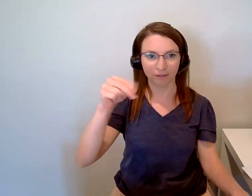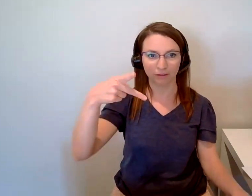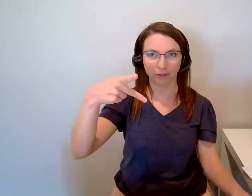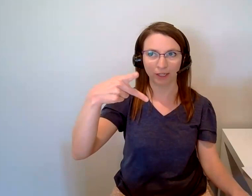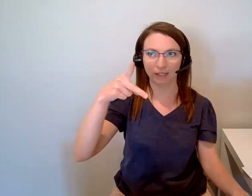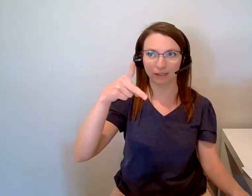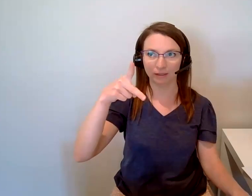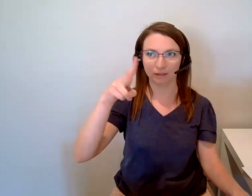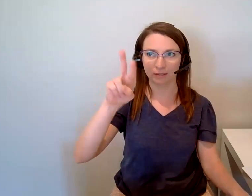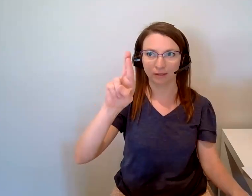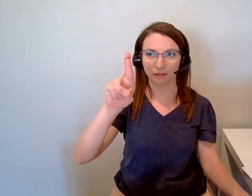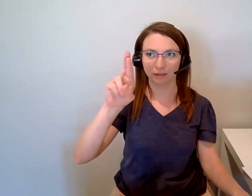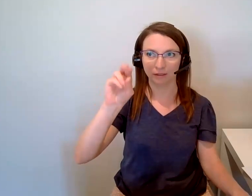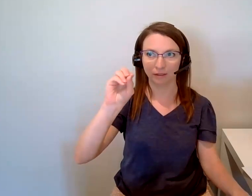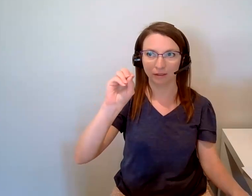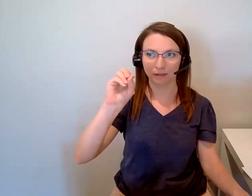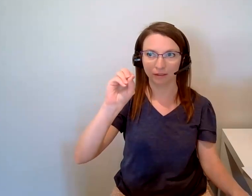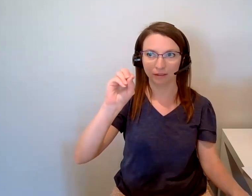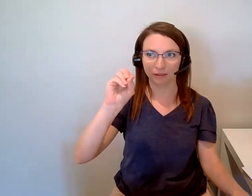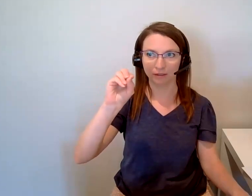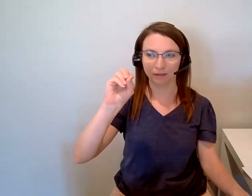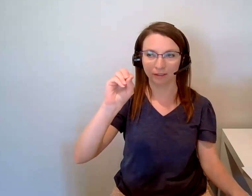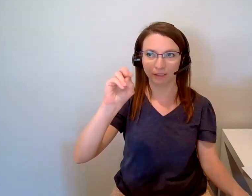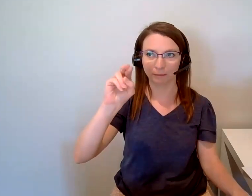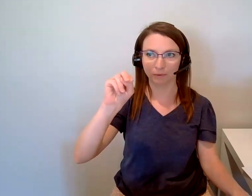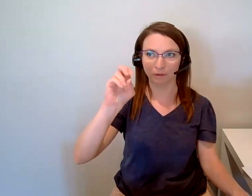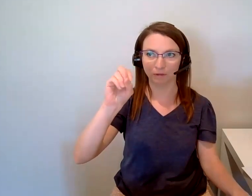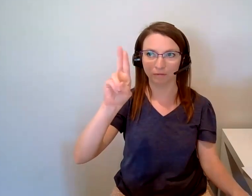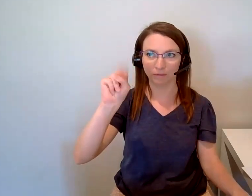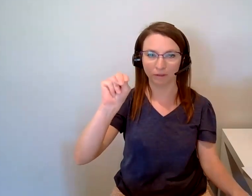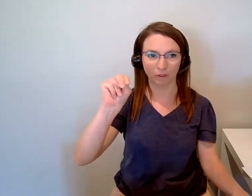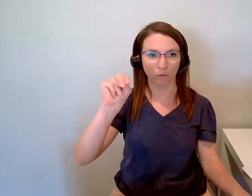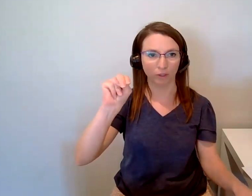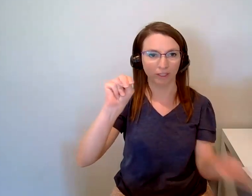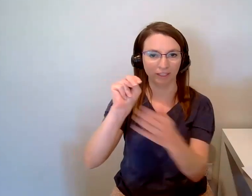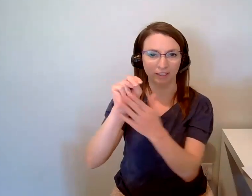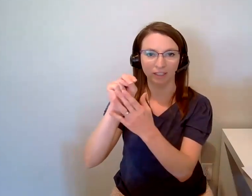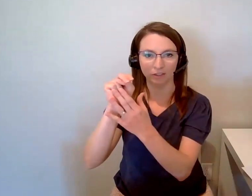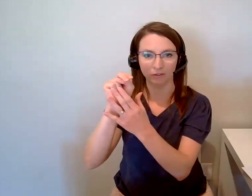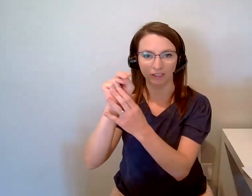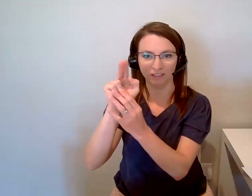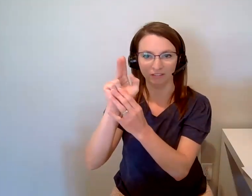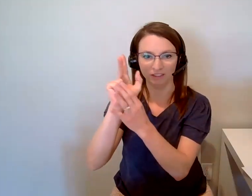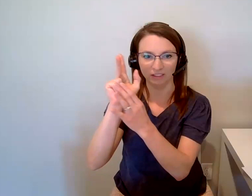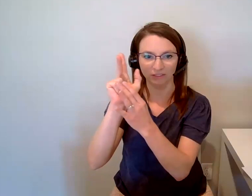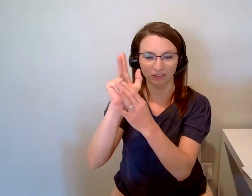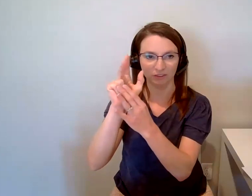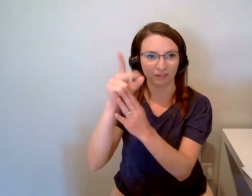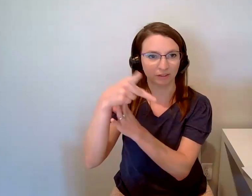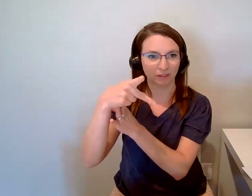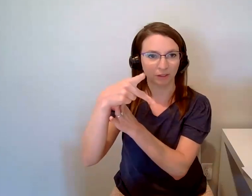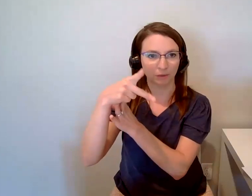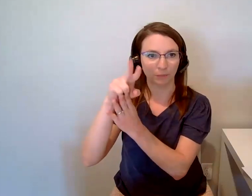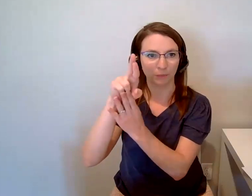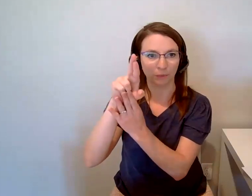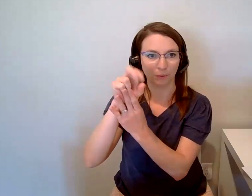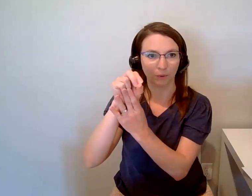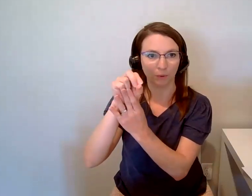So that is an example of a word that I did not use any of these fingers.